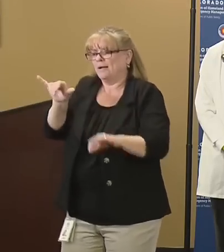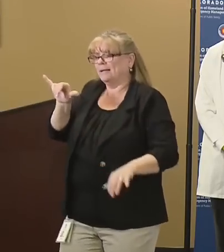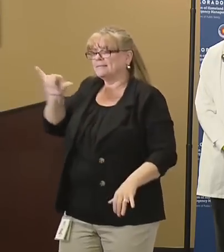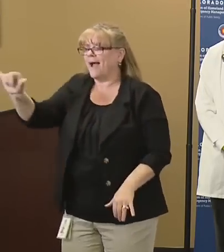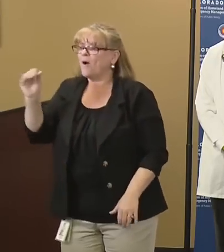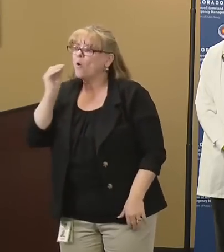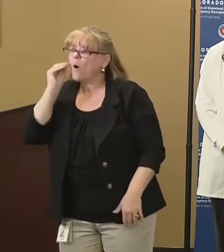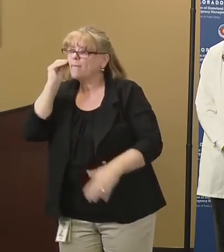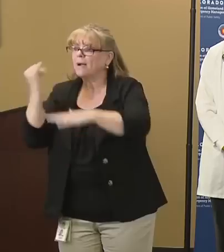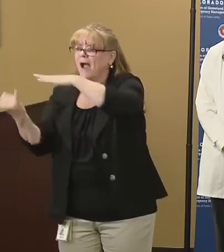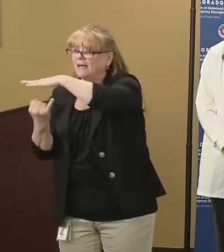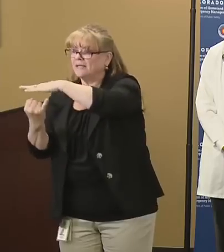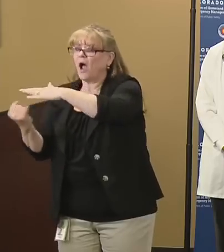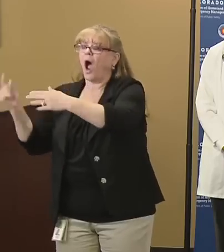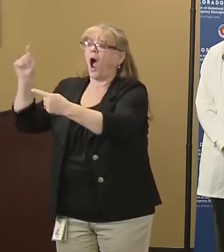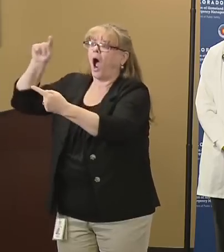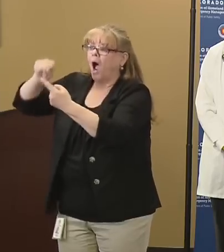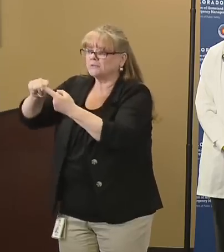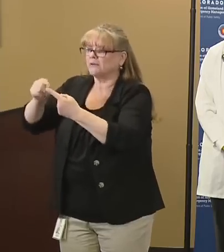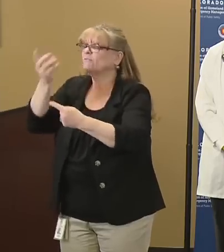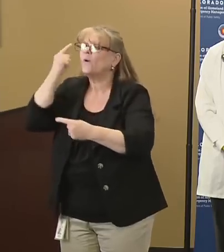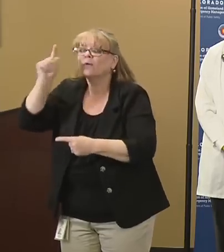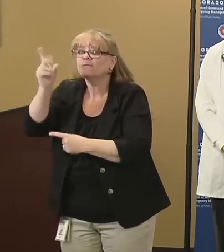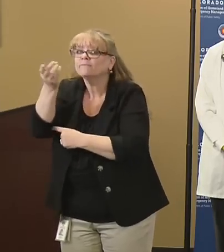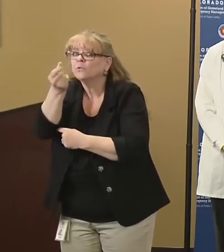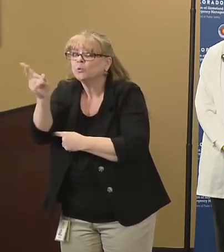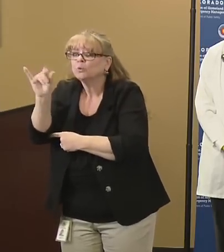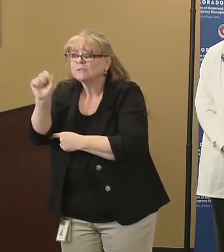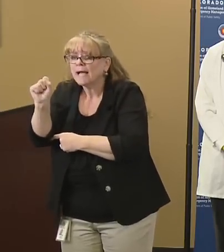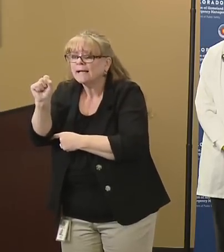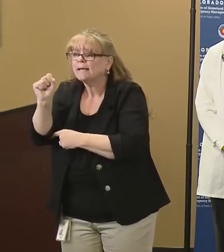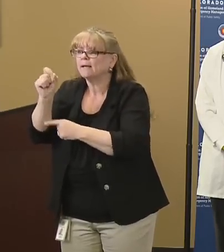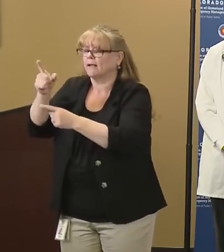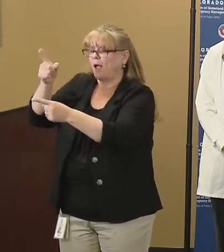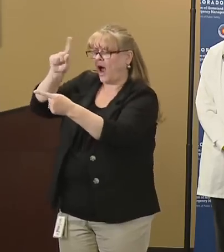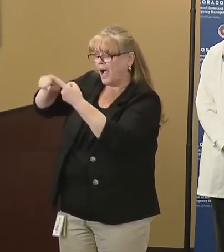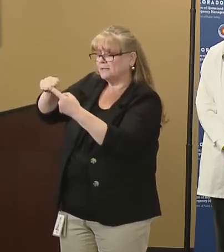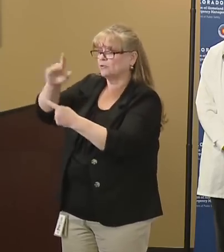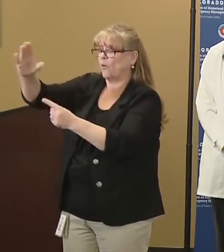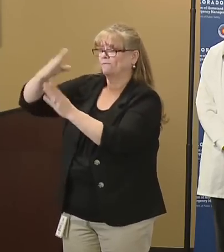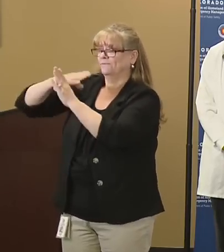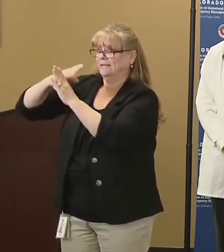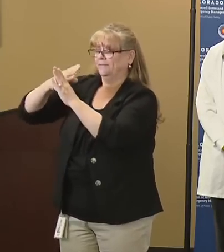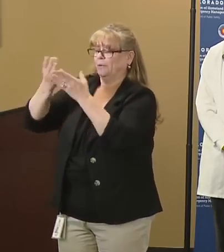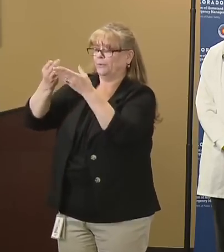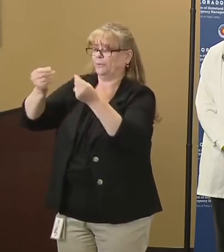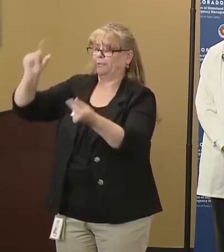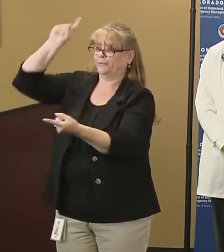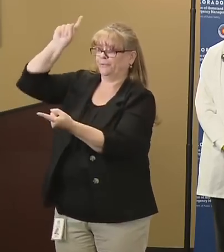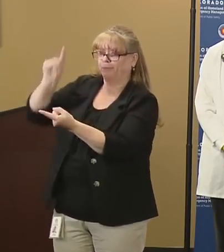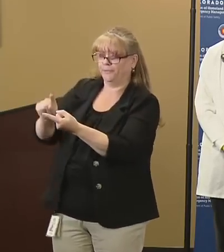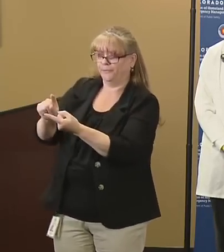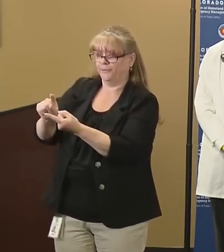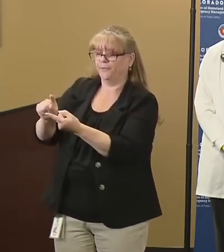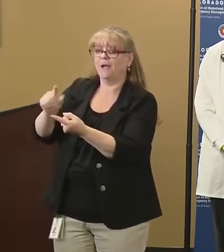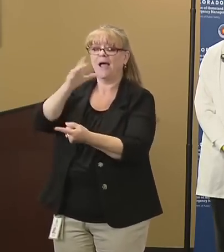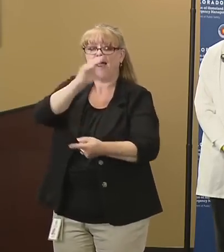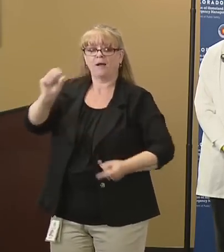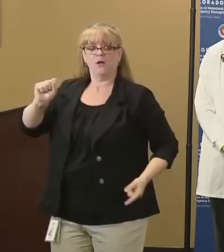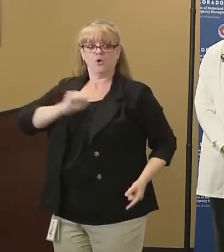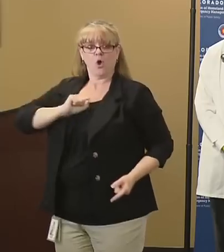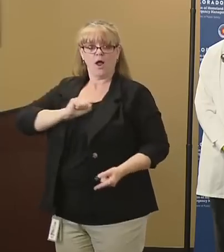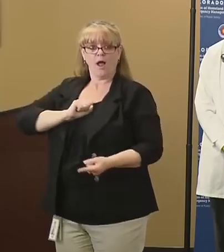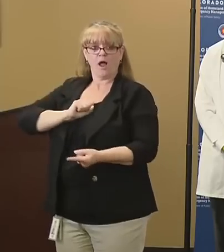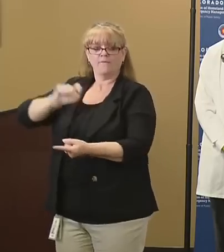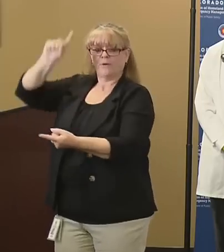no symptoms, several days after. And that will cover 80-85% of the cases. So if you do have flu-like